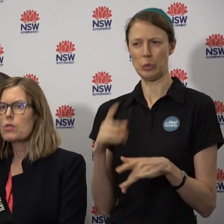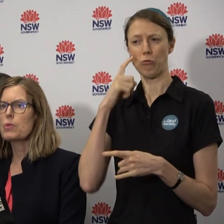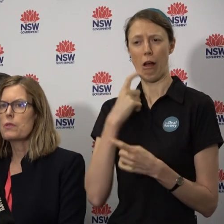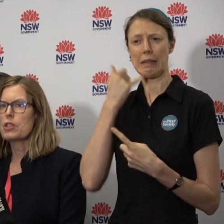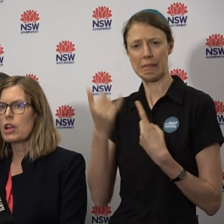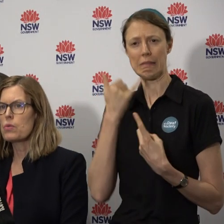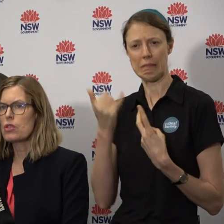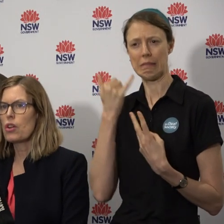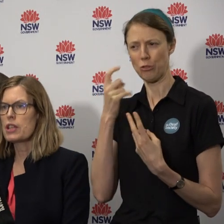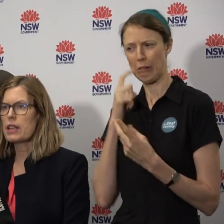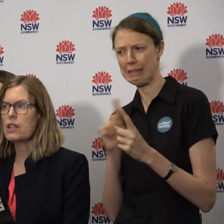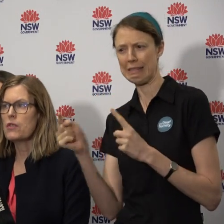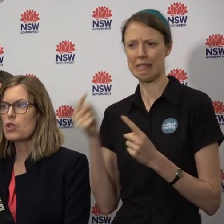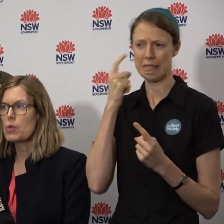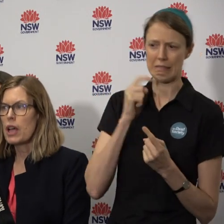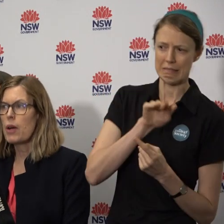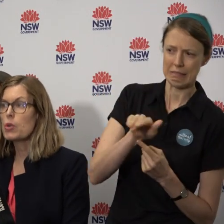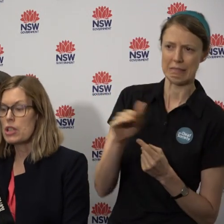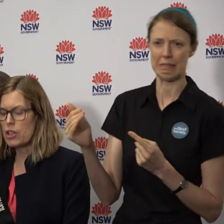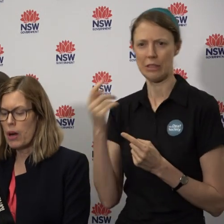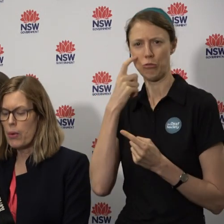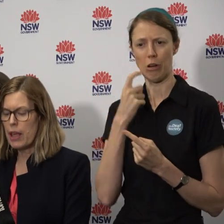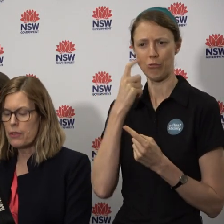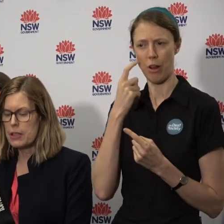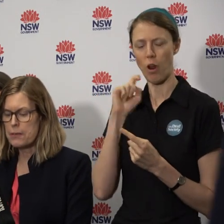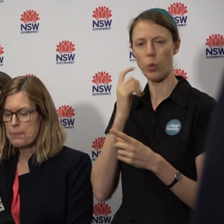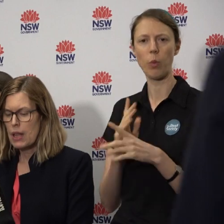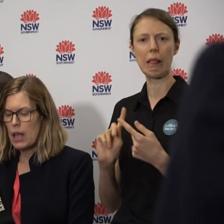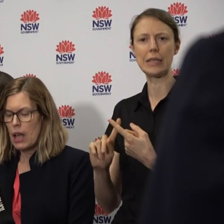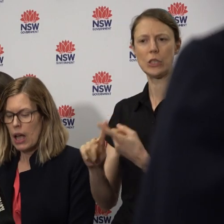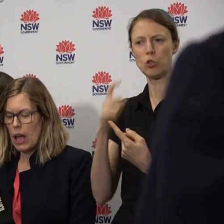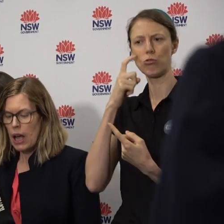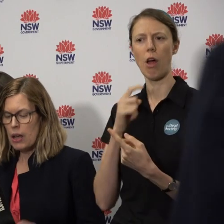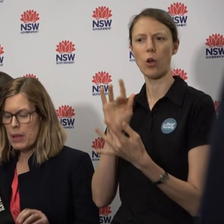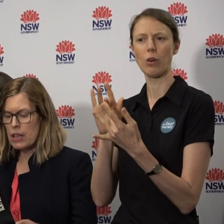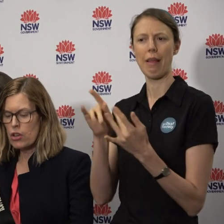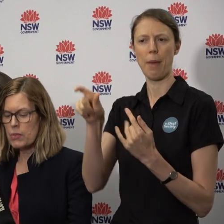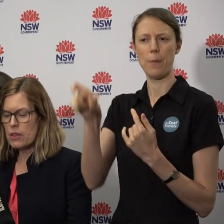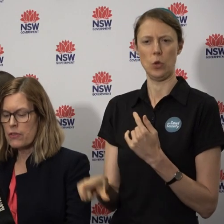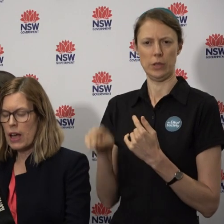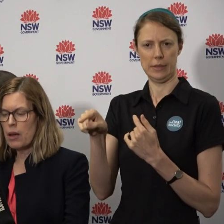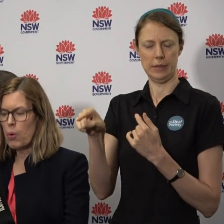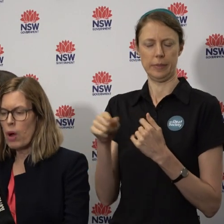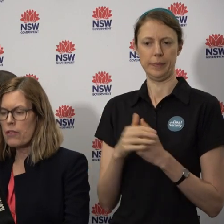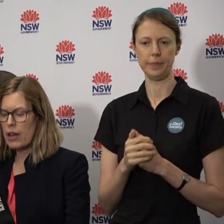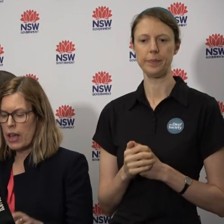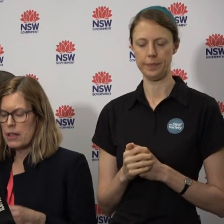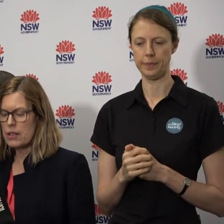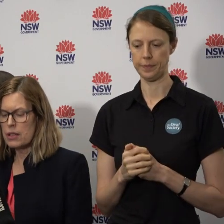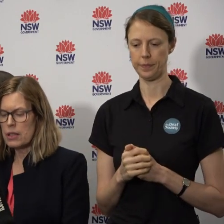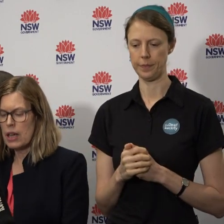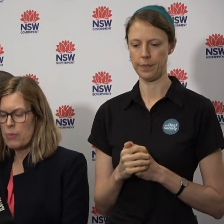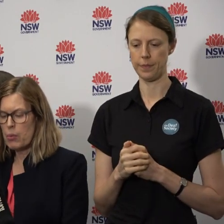tried multiple different channels to contact that individual, and we'll continue our efforts. In terms of one of